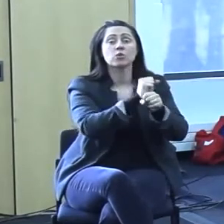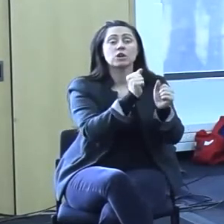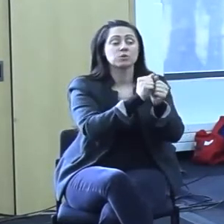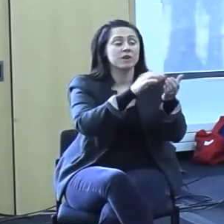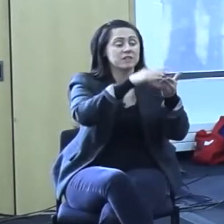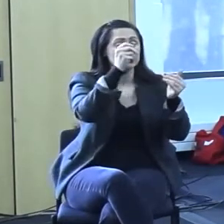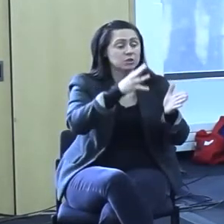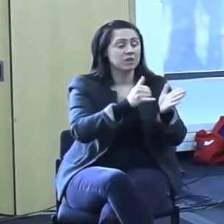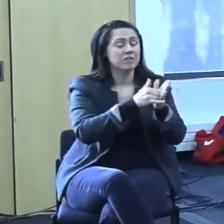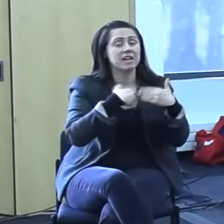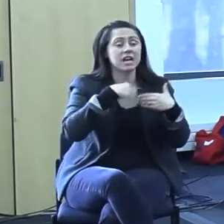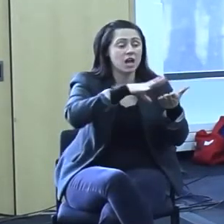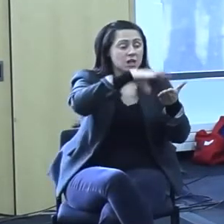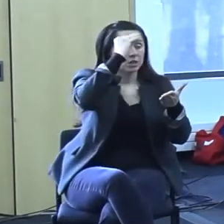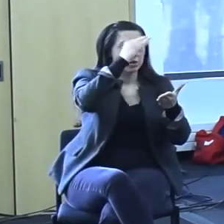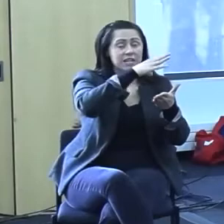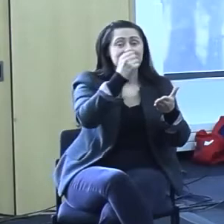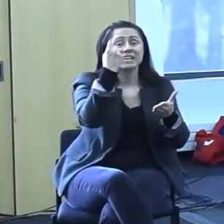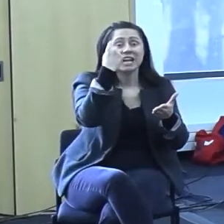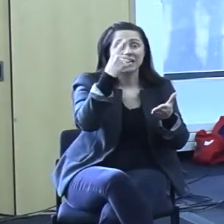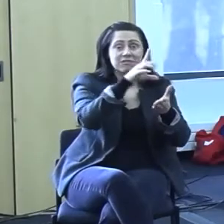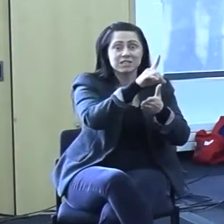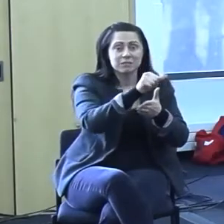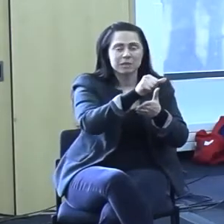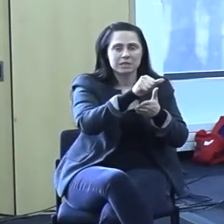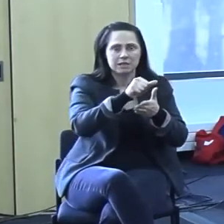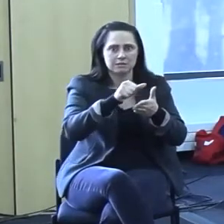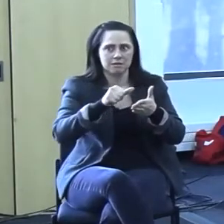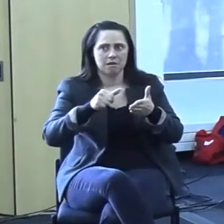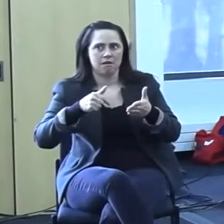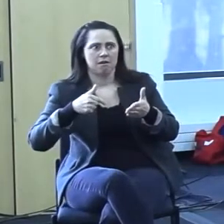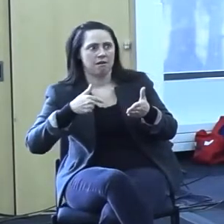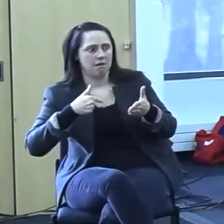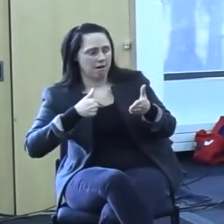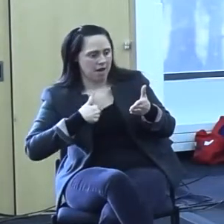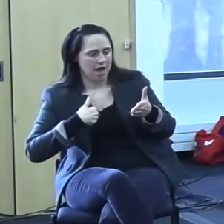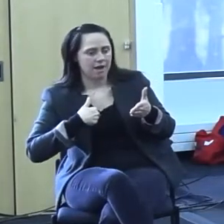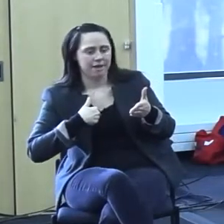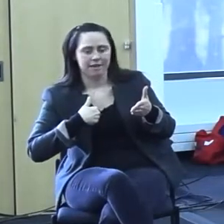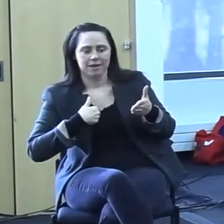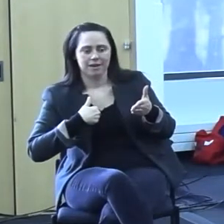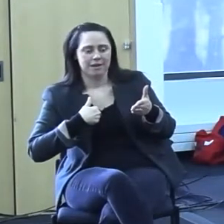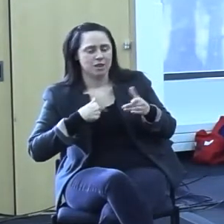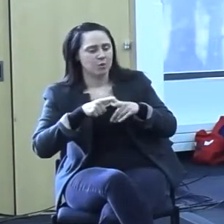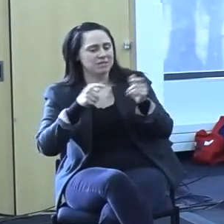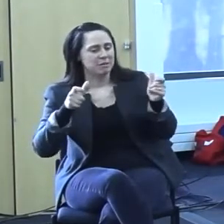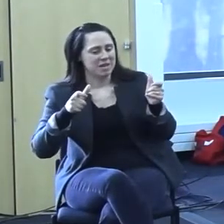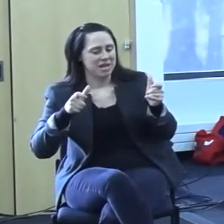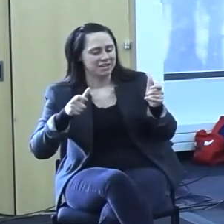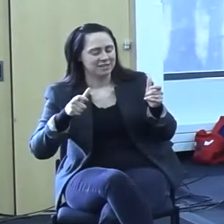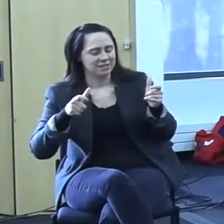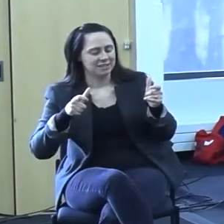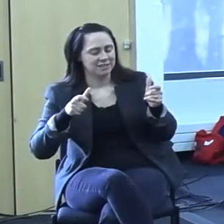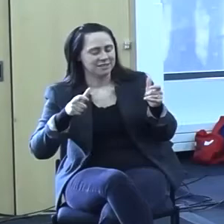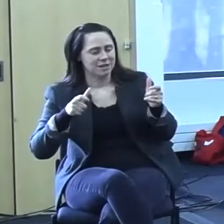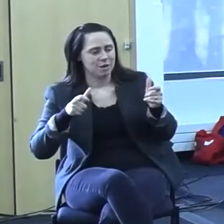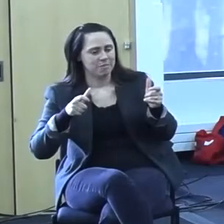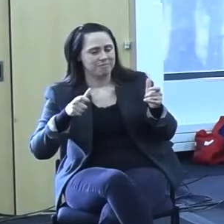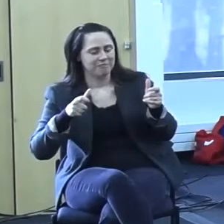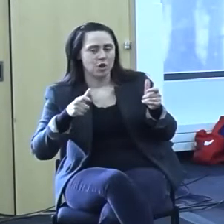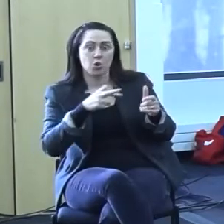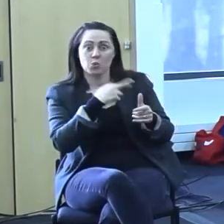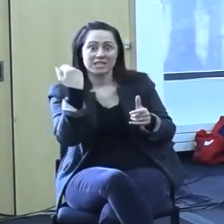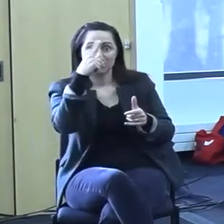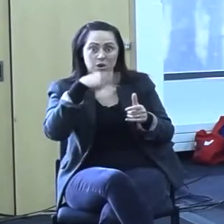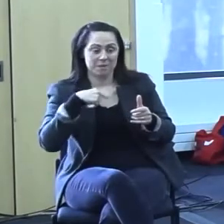students with learning and cognitive disabilities. So it's like I took a big chance like choosing that university. But then